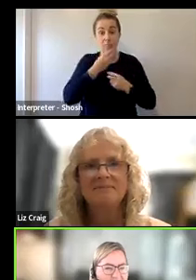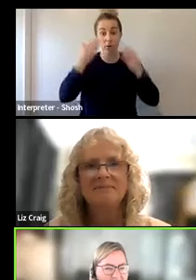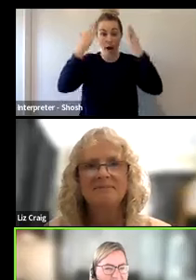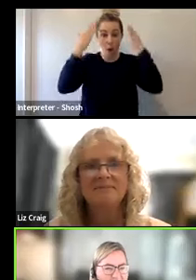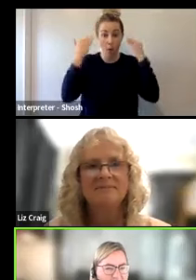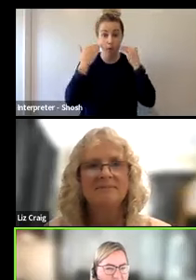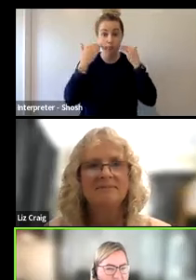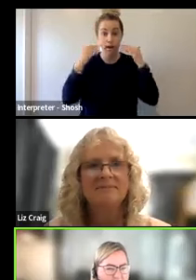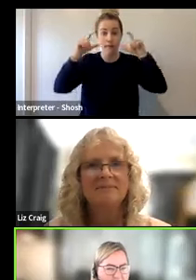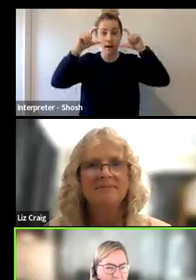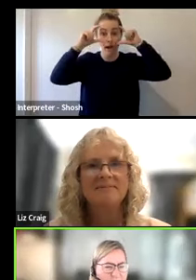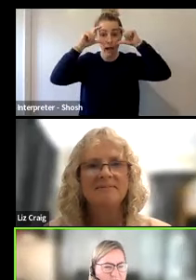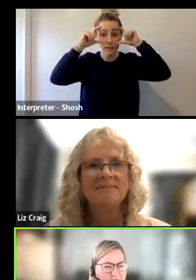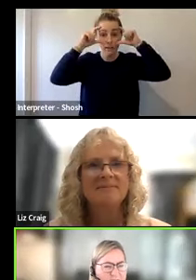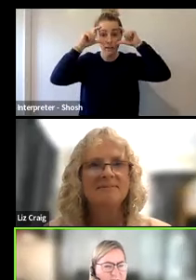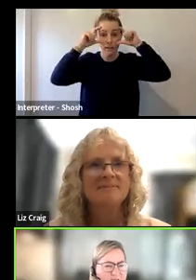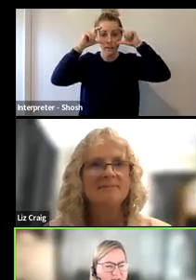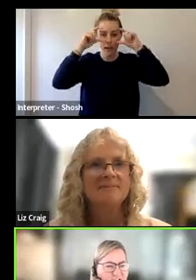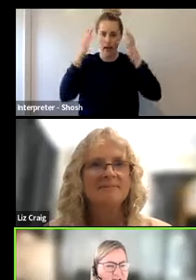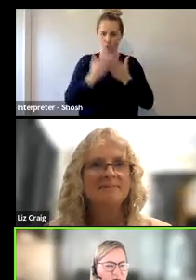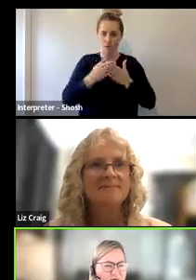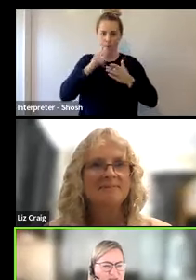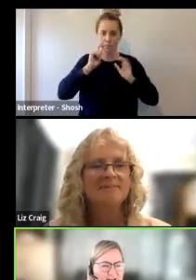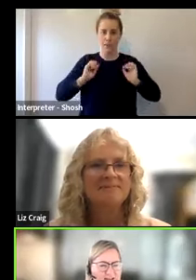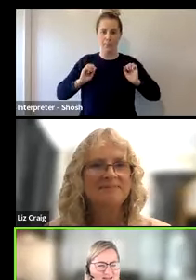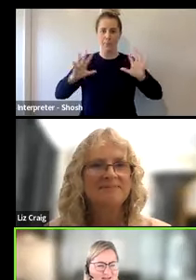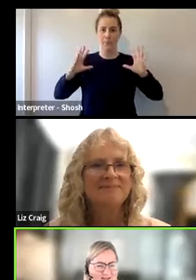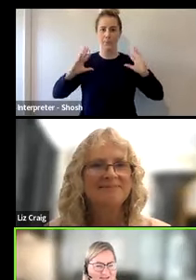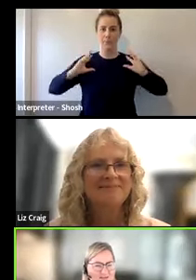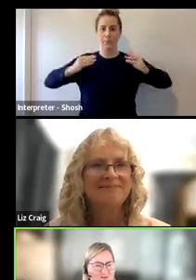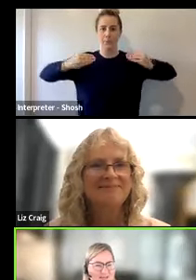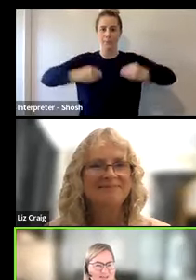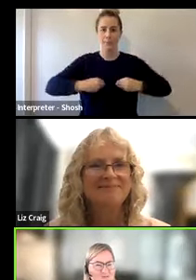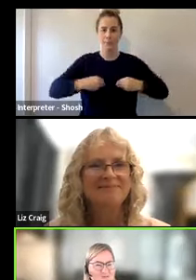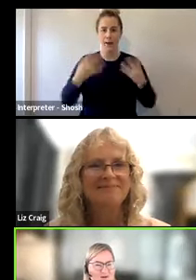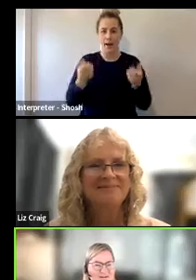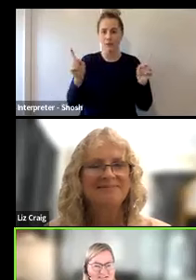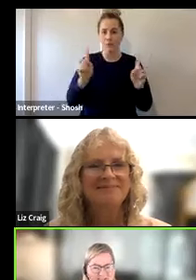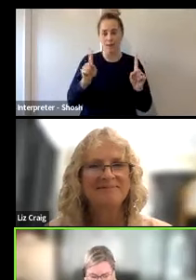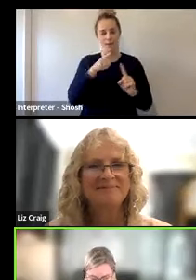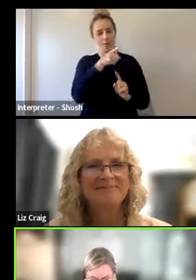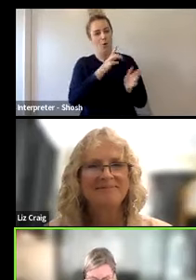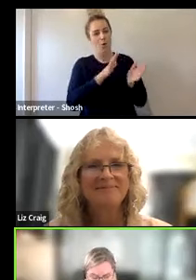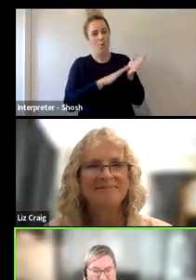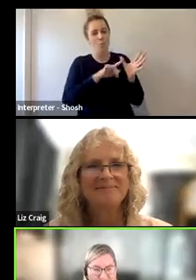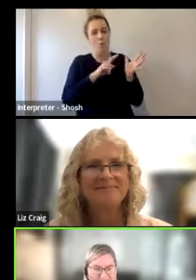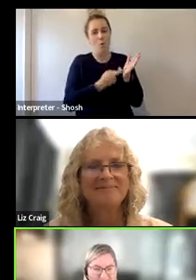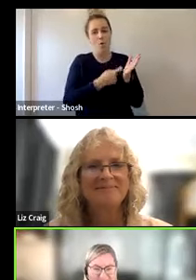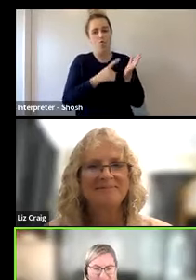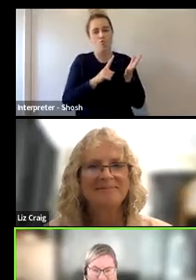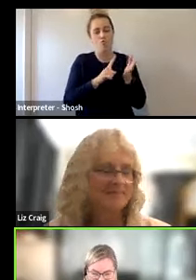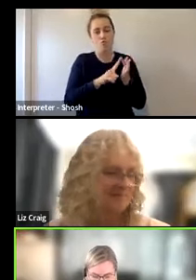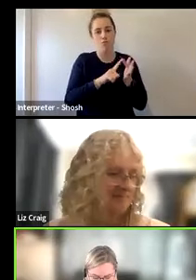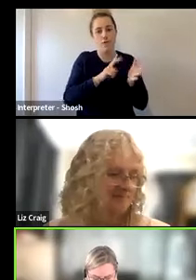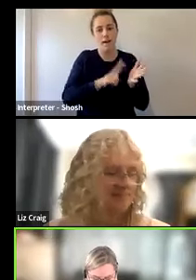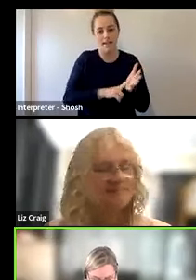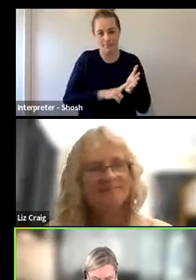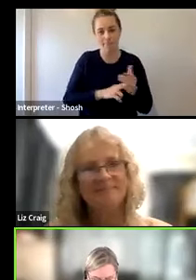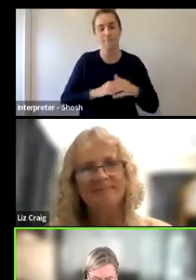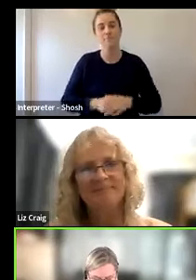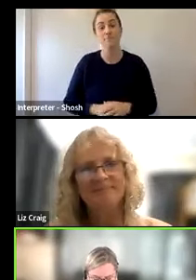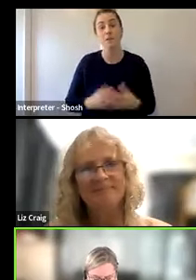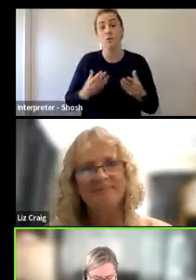hair, glasses, and a very fetching pink jacket on today. So that's Maureen. All right,